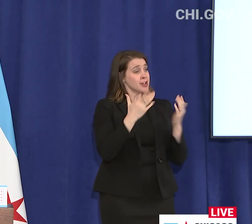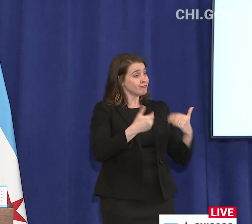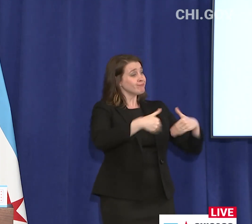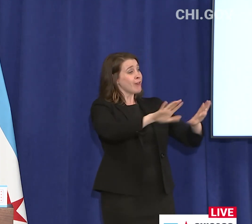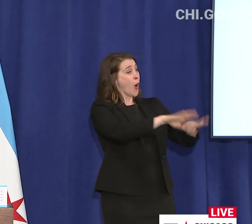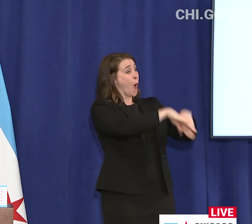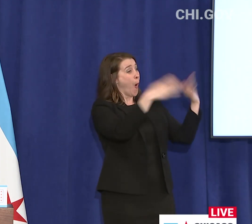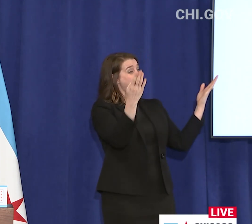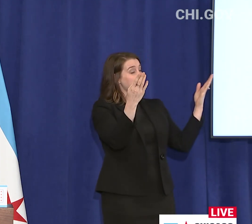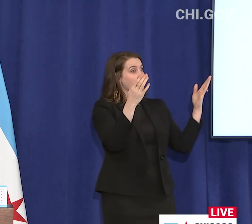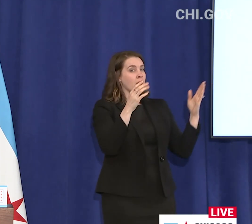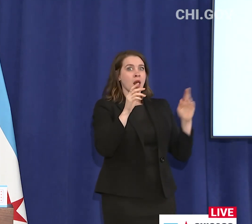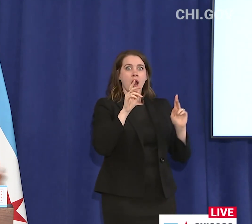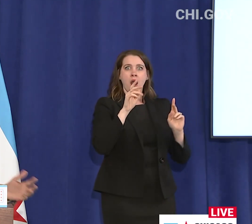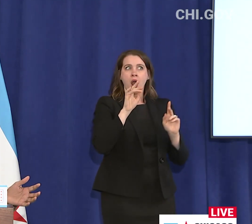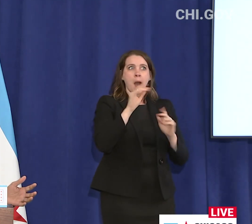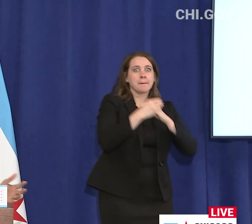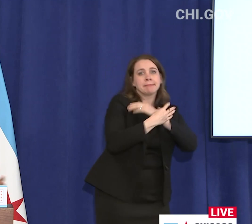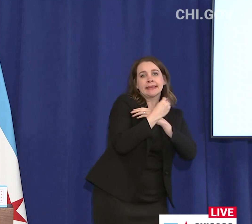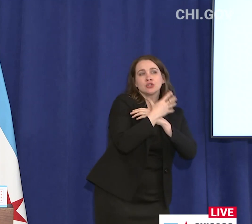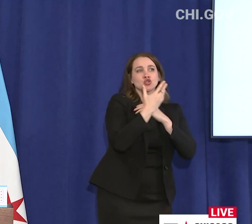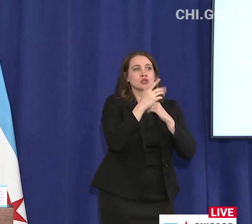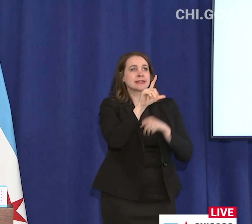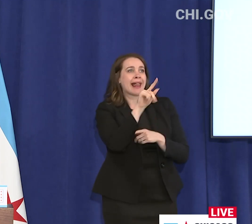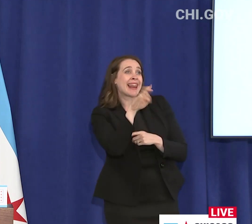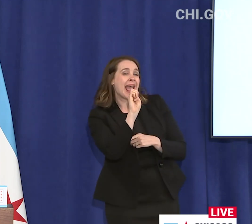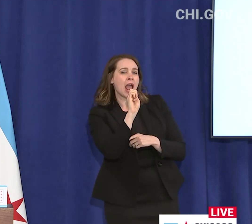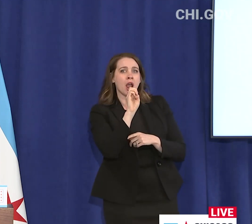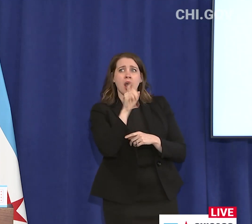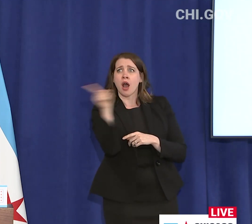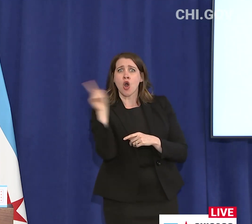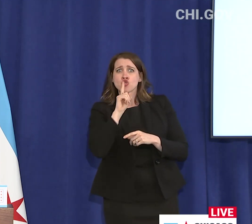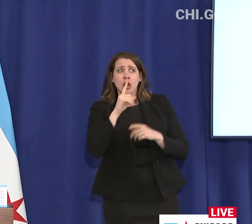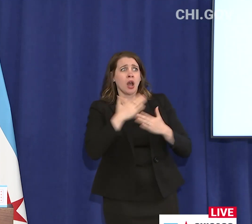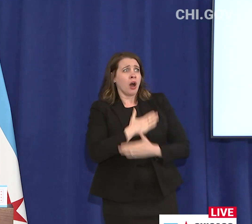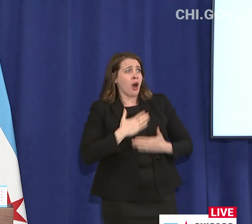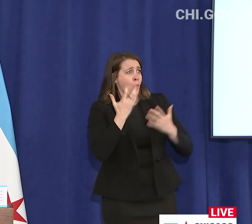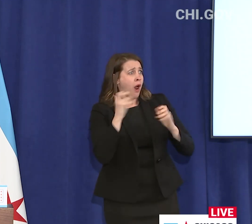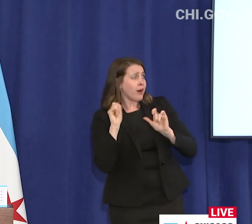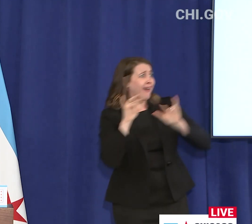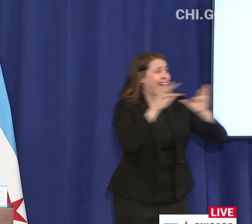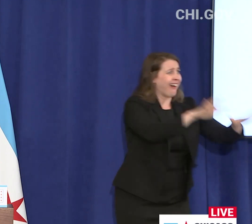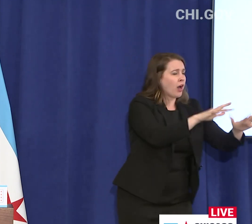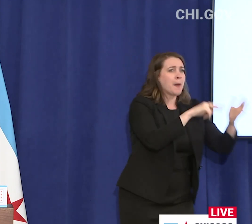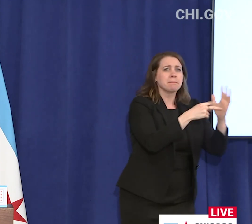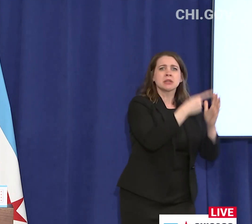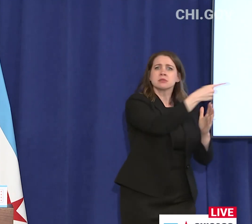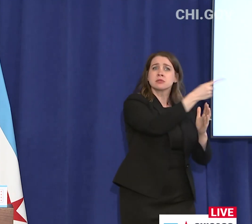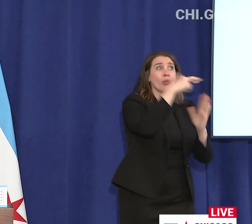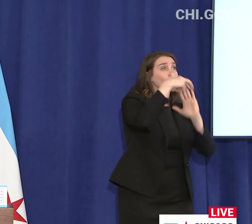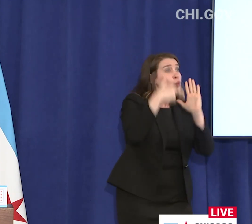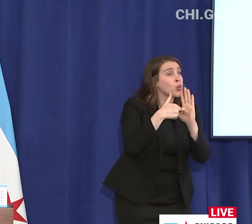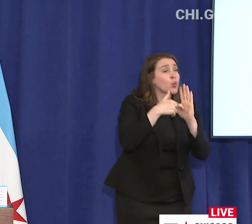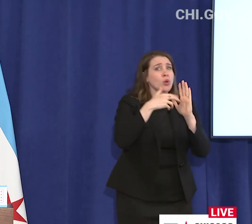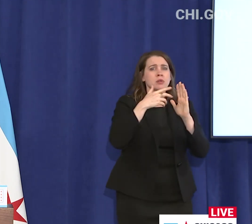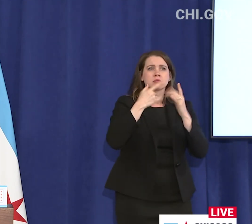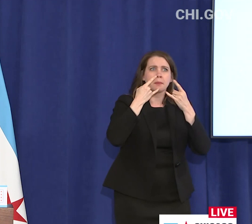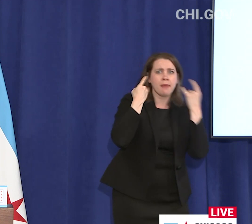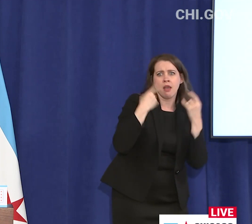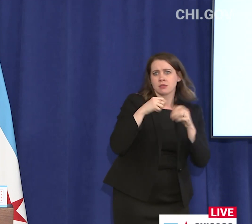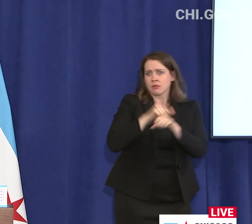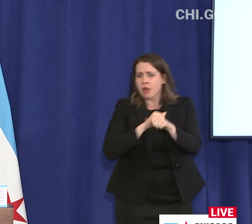that people really love and enjoy, and then it gets mobbed, and you see people abandoning all of the hard work and